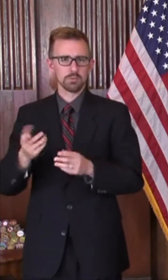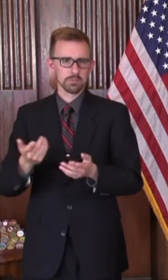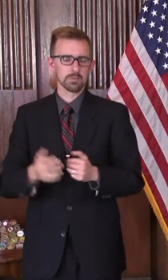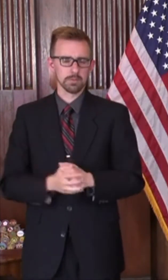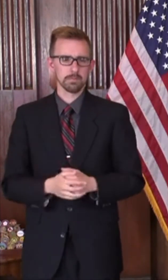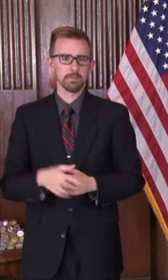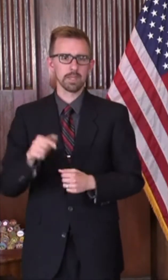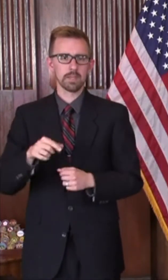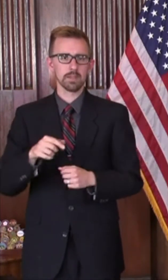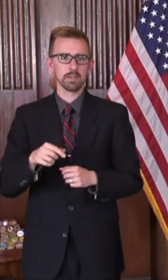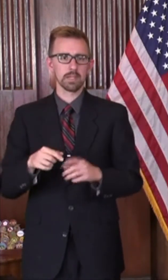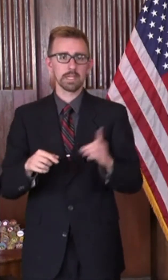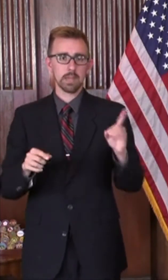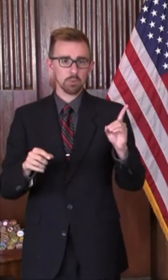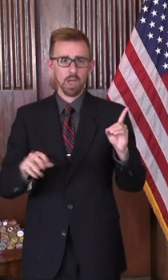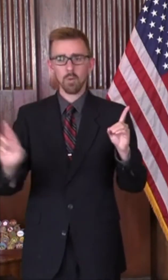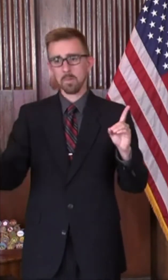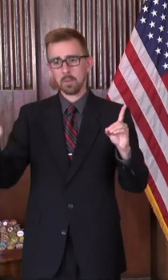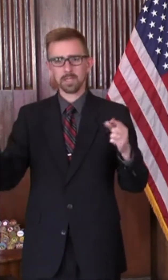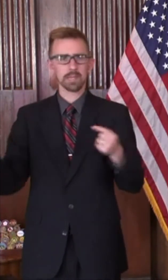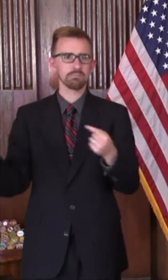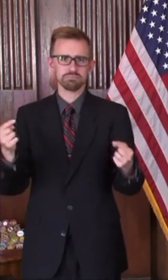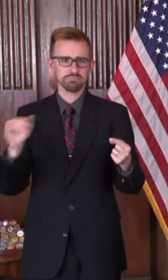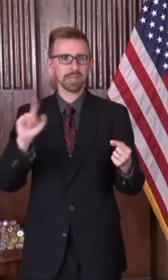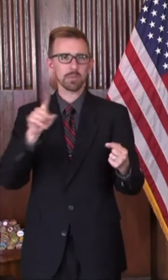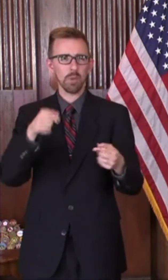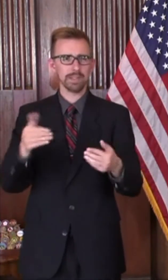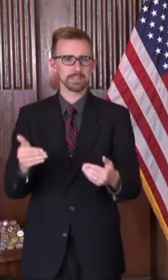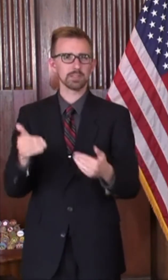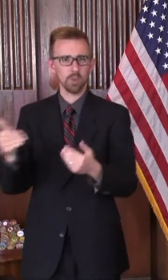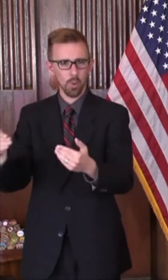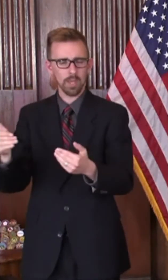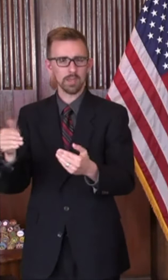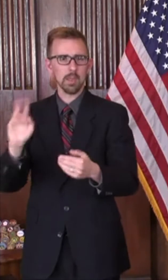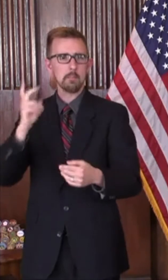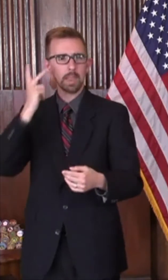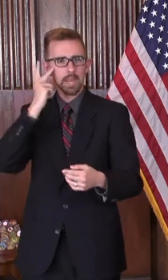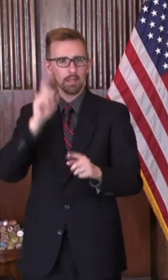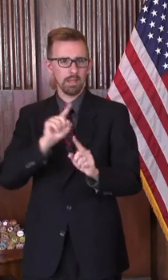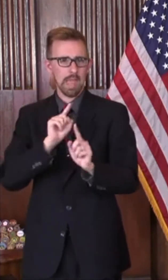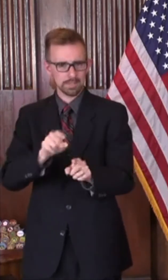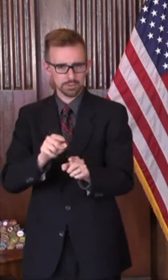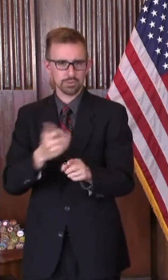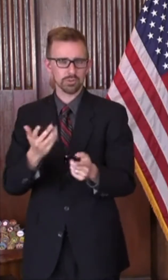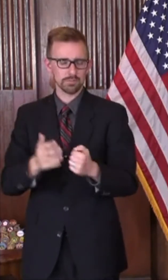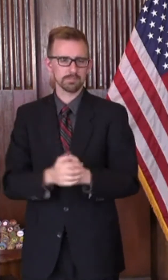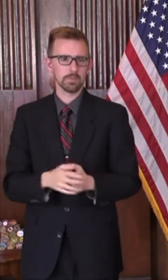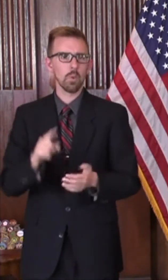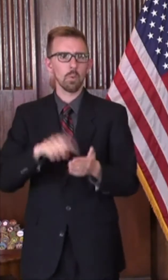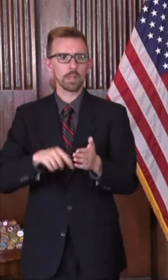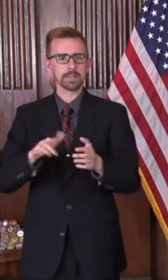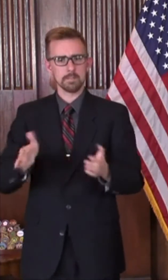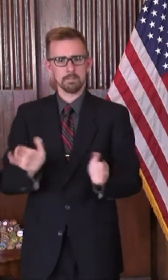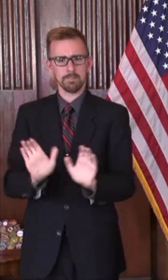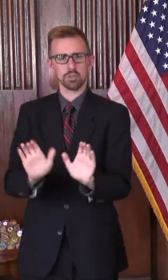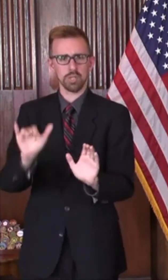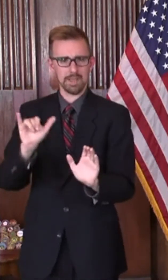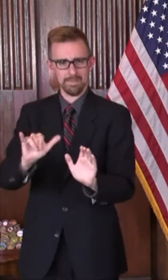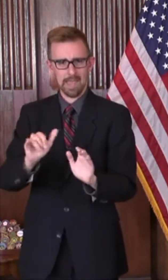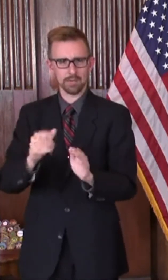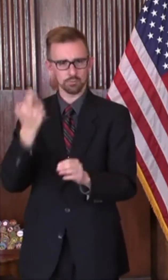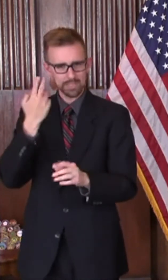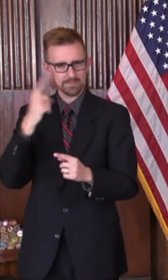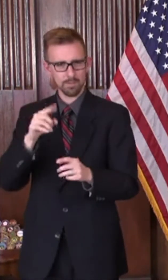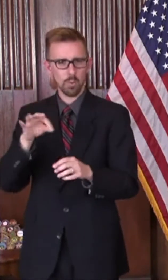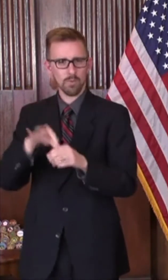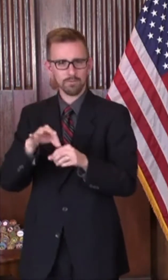is a Democrat-Republican issue, and that's where this is all headed, is to a political answer and what's driving behind this force. Right